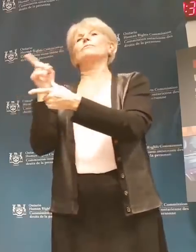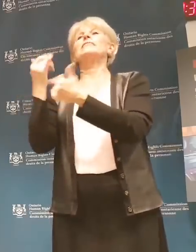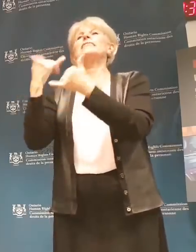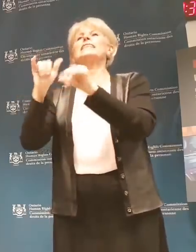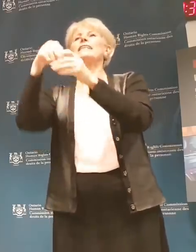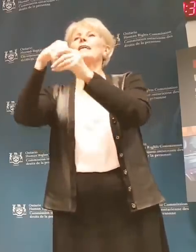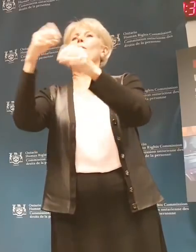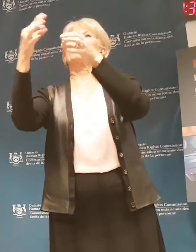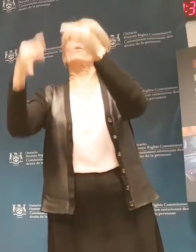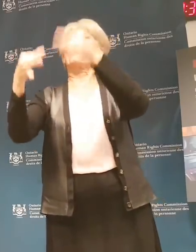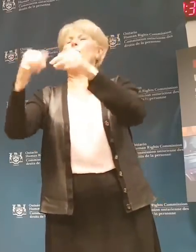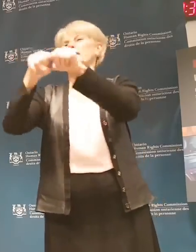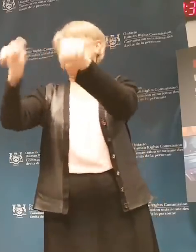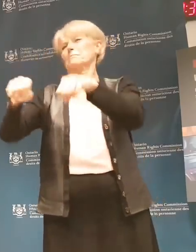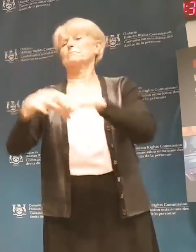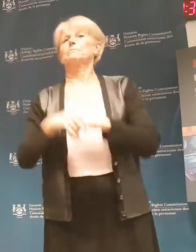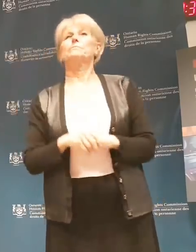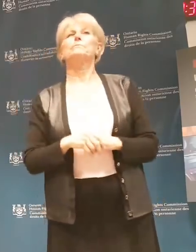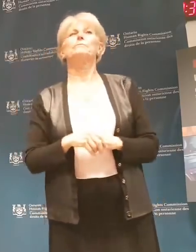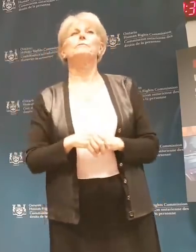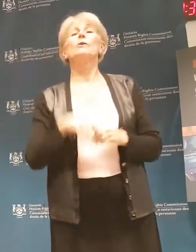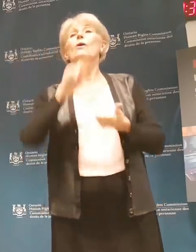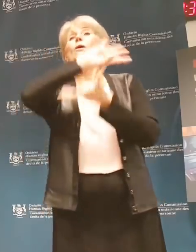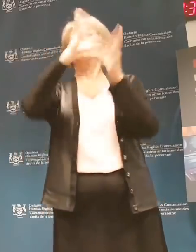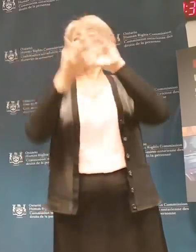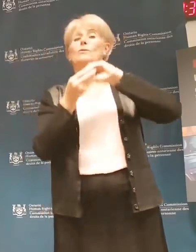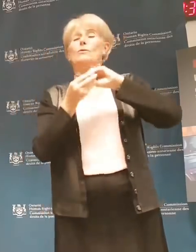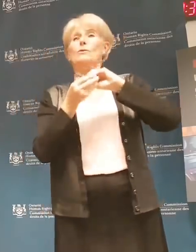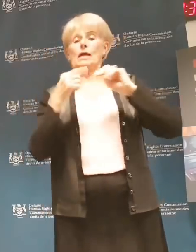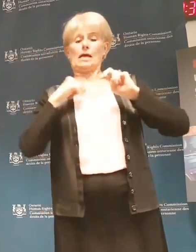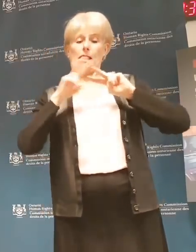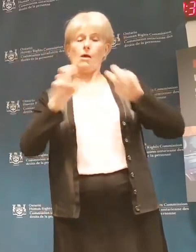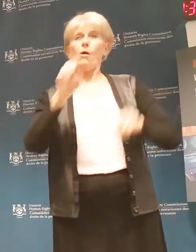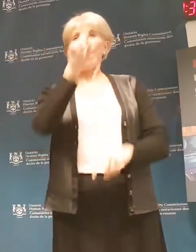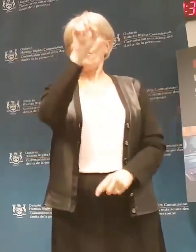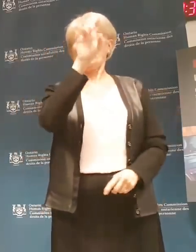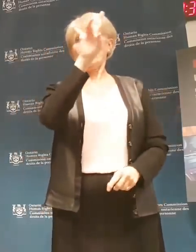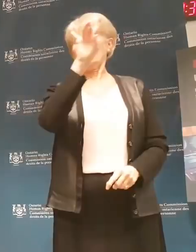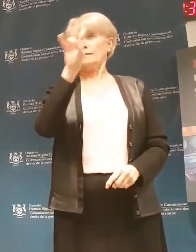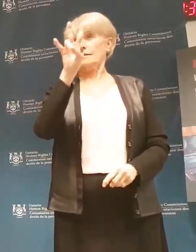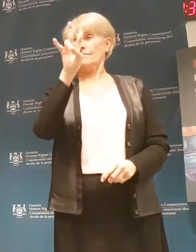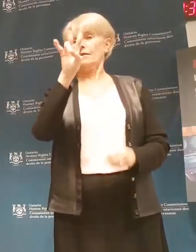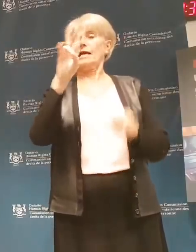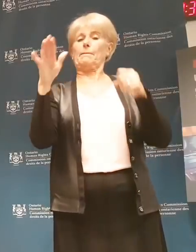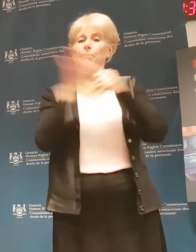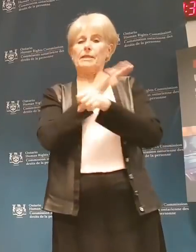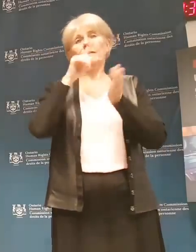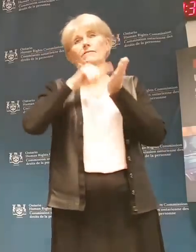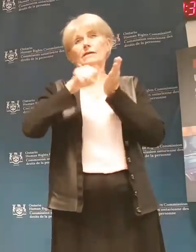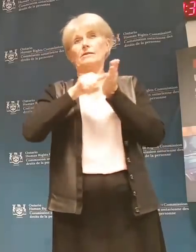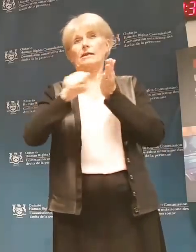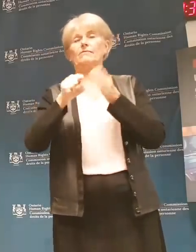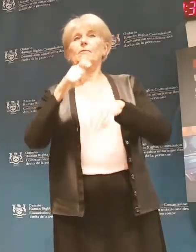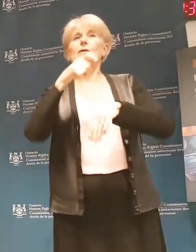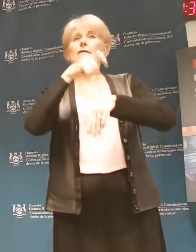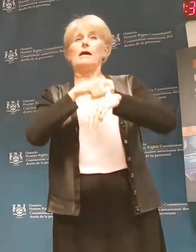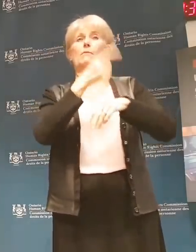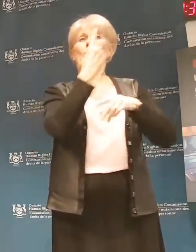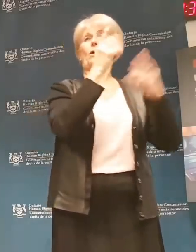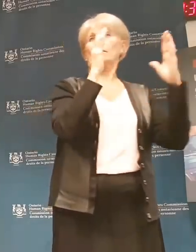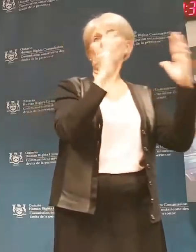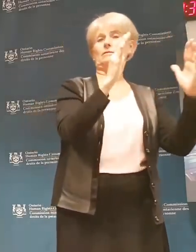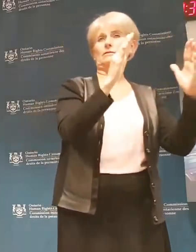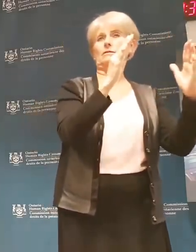the courts. In total, I analyzed 187 completed investigations from time period